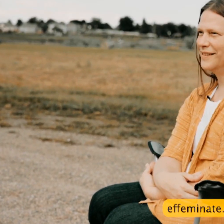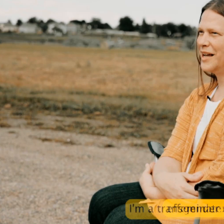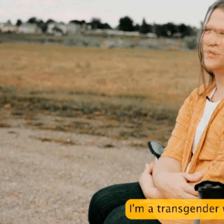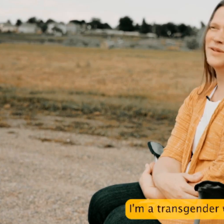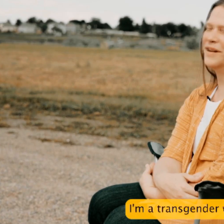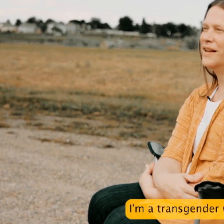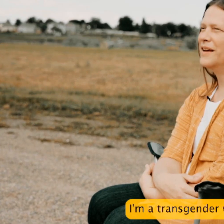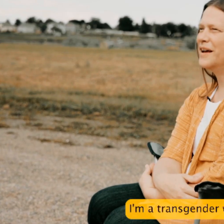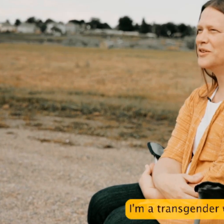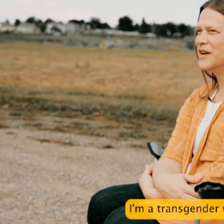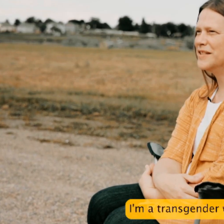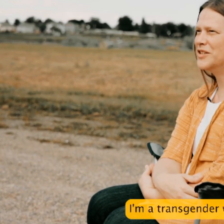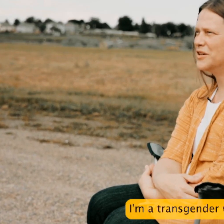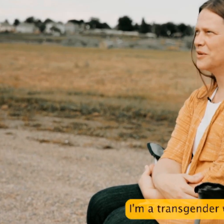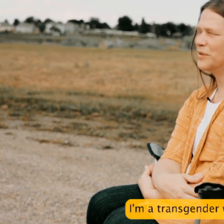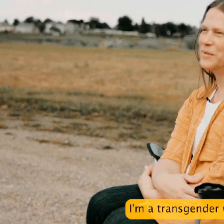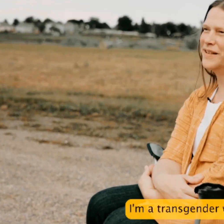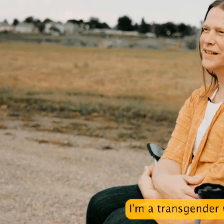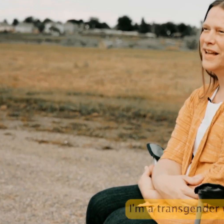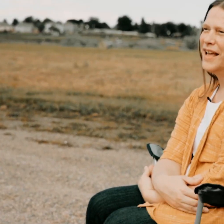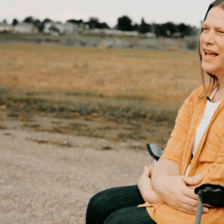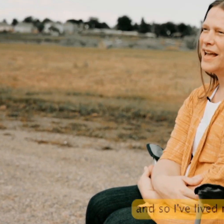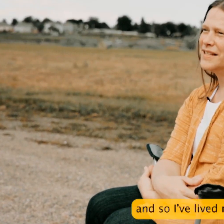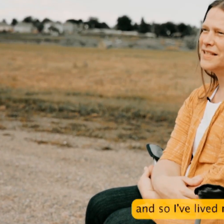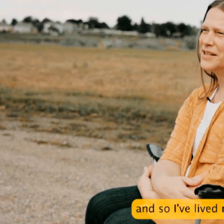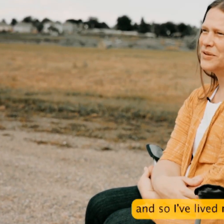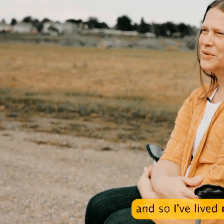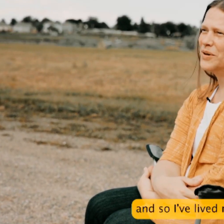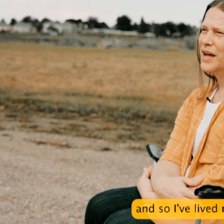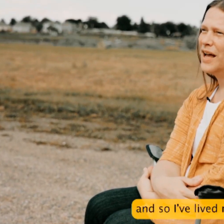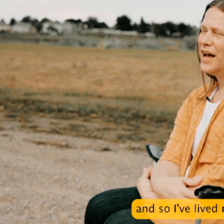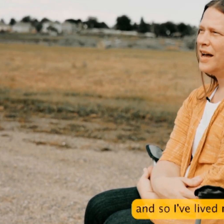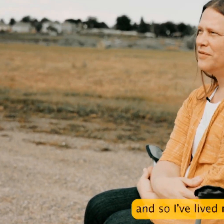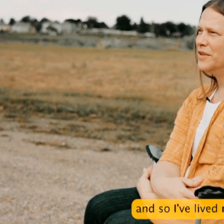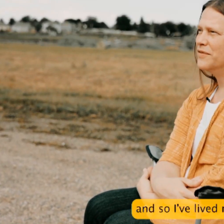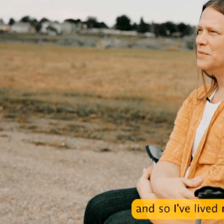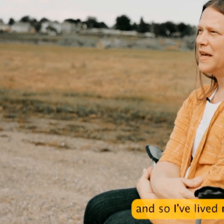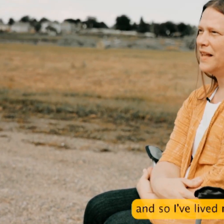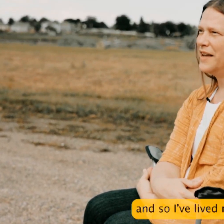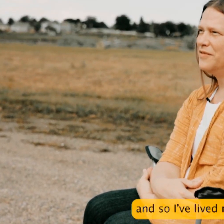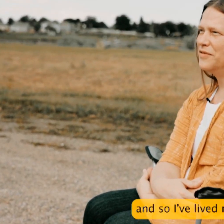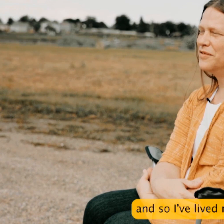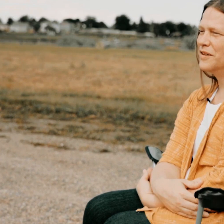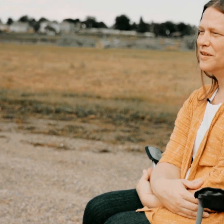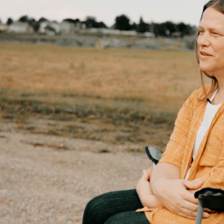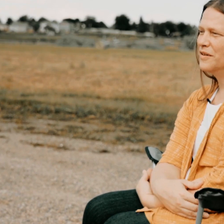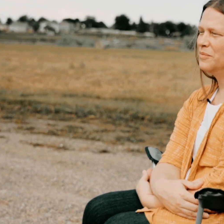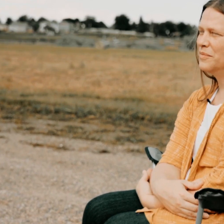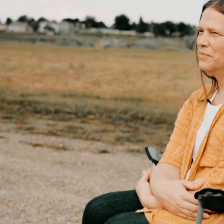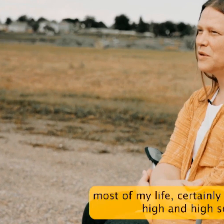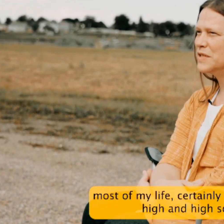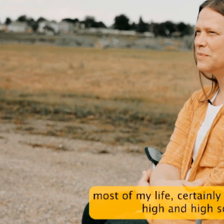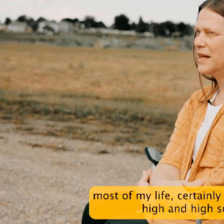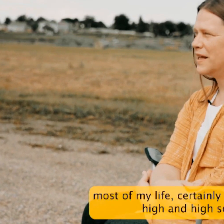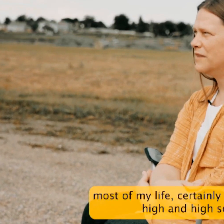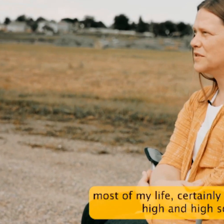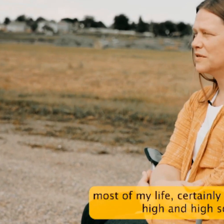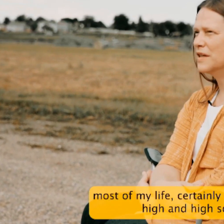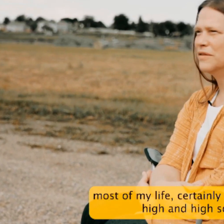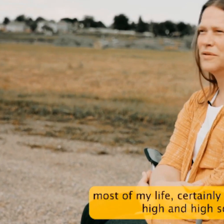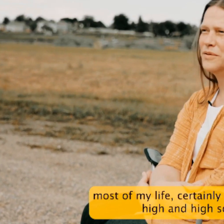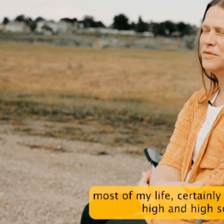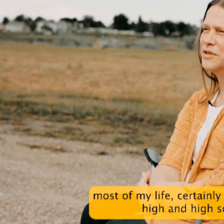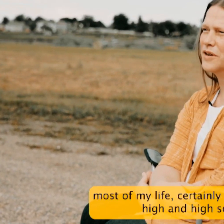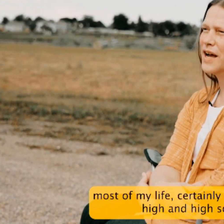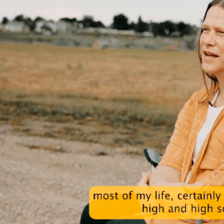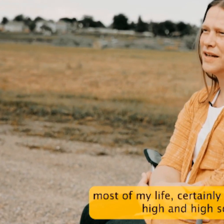effeminate. I'm a transgender woman, and so I've lived my life, most of my life,